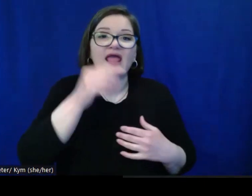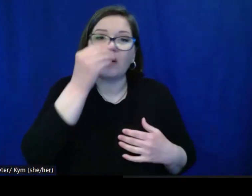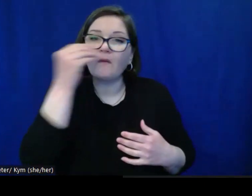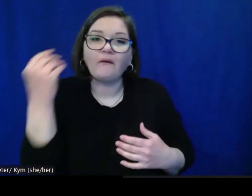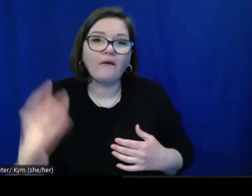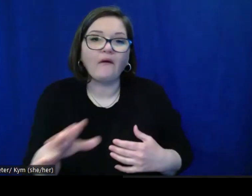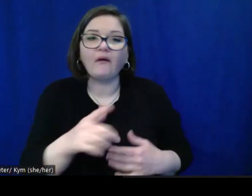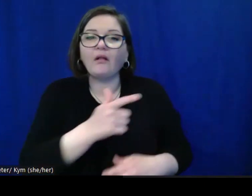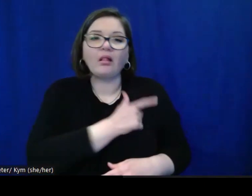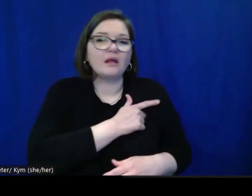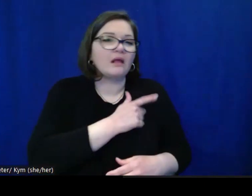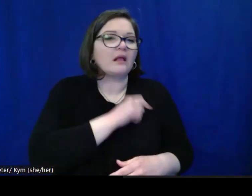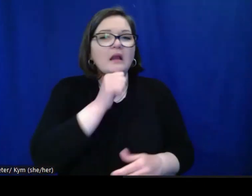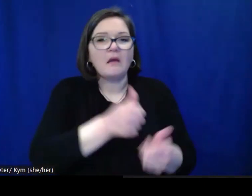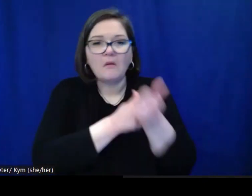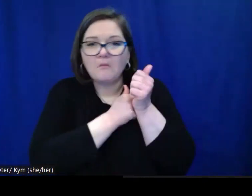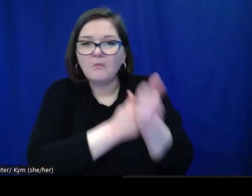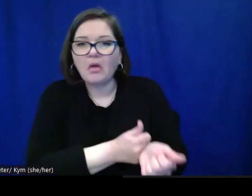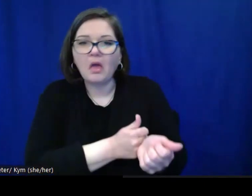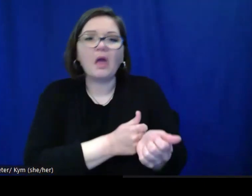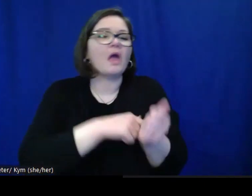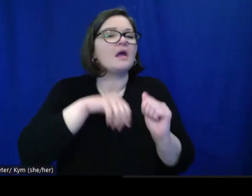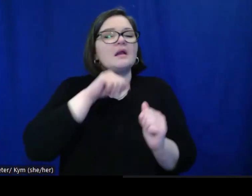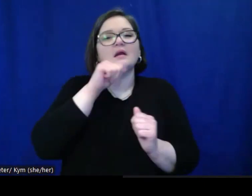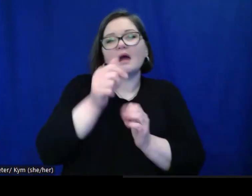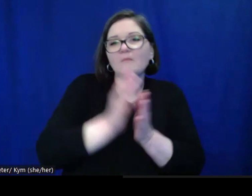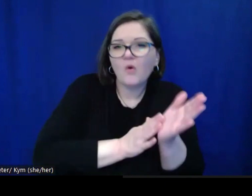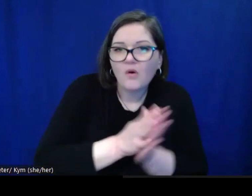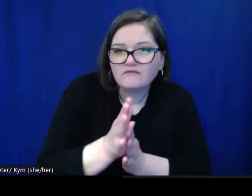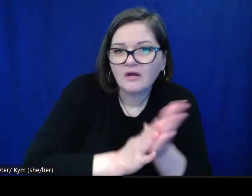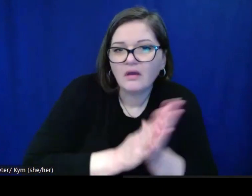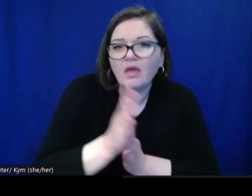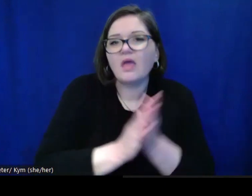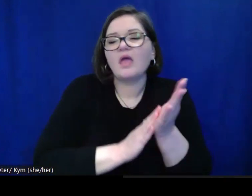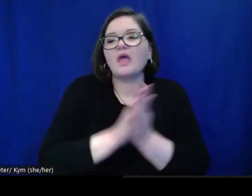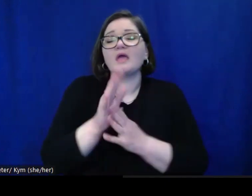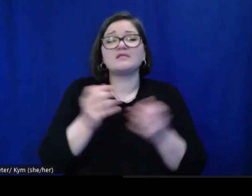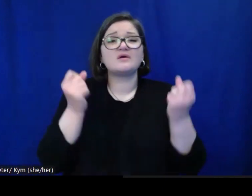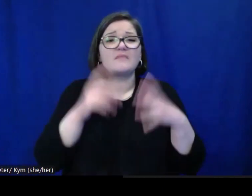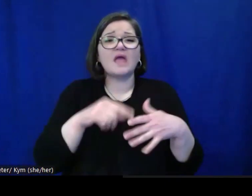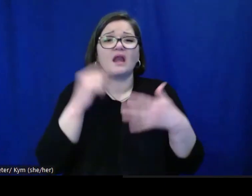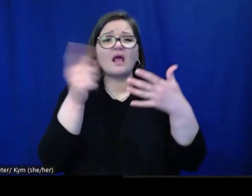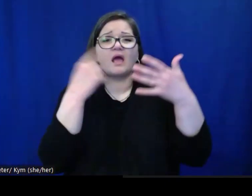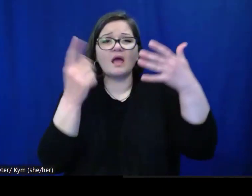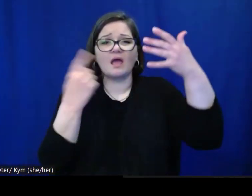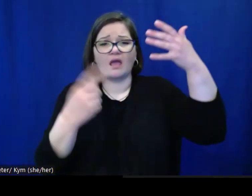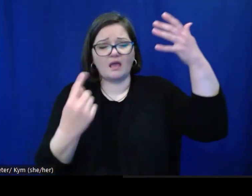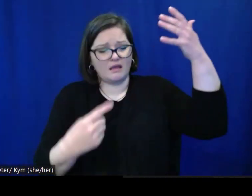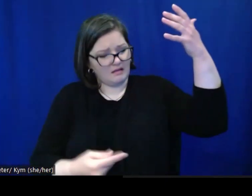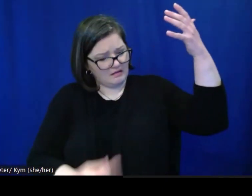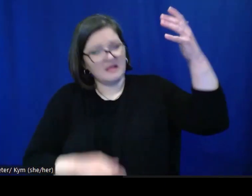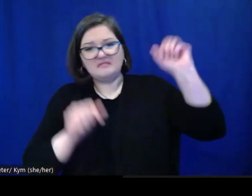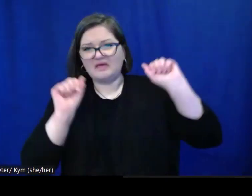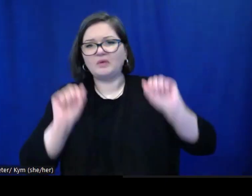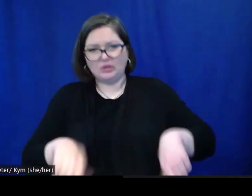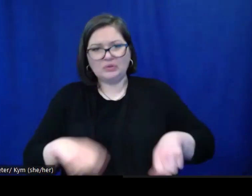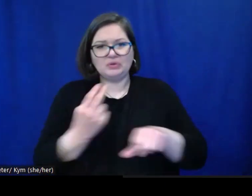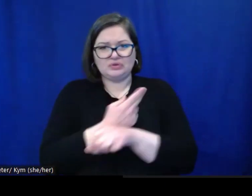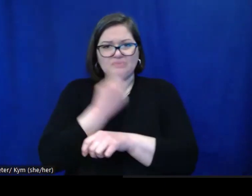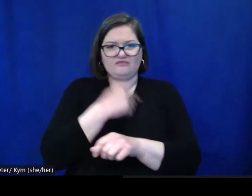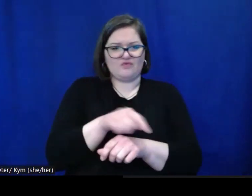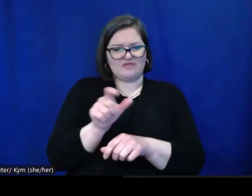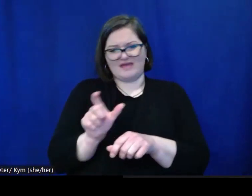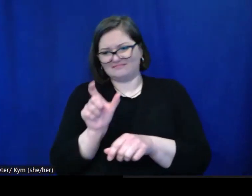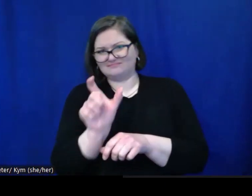they're non-compliant, they are unmotivated. There are so many other things that can go into that. As